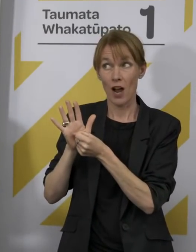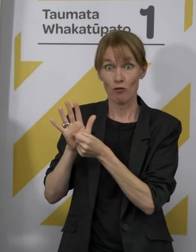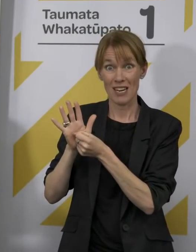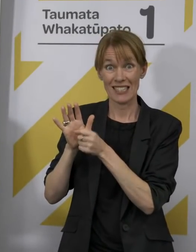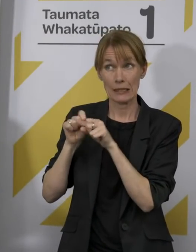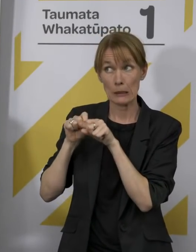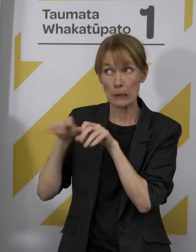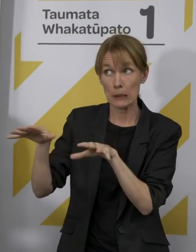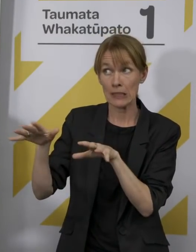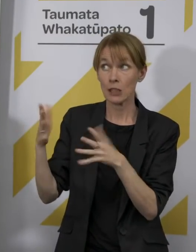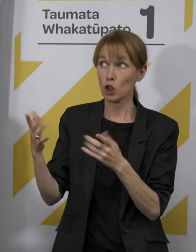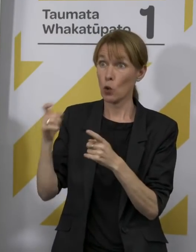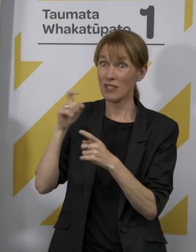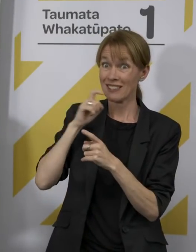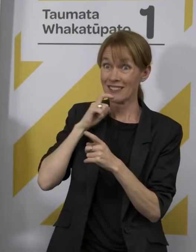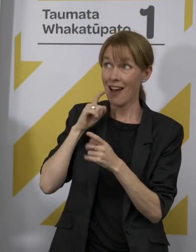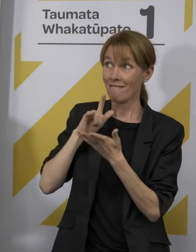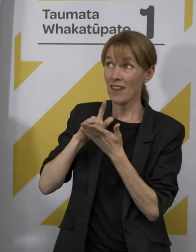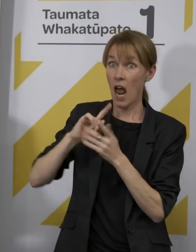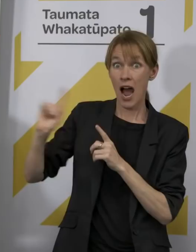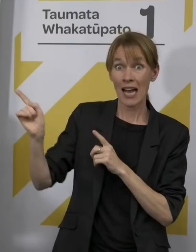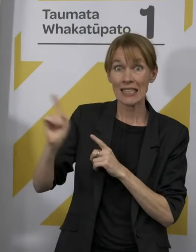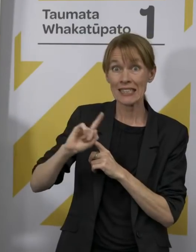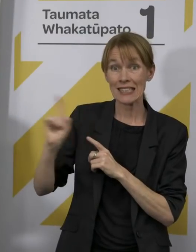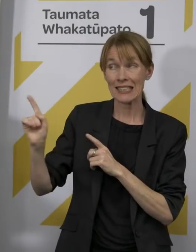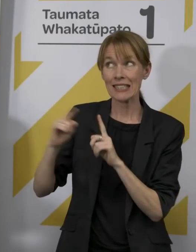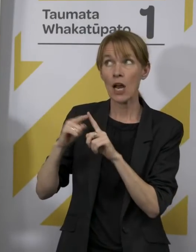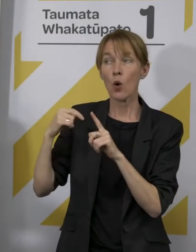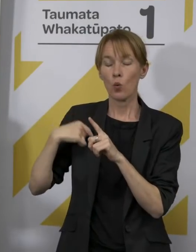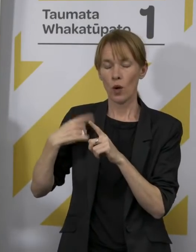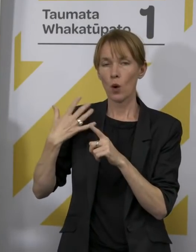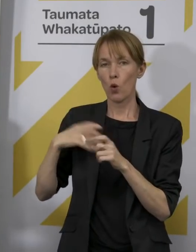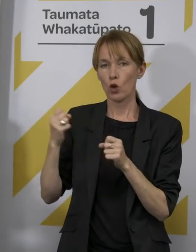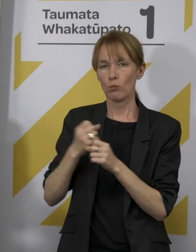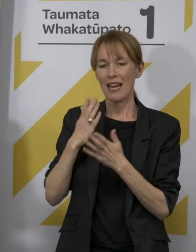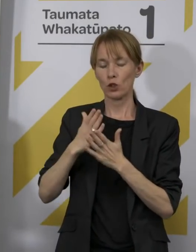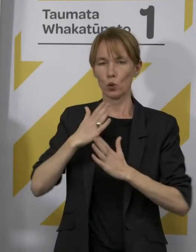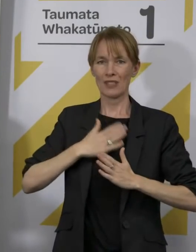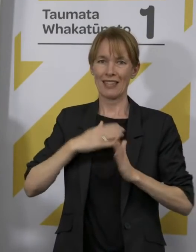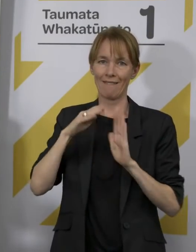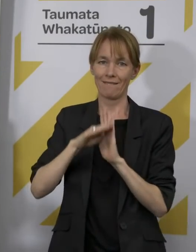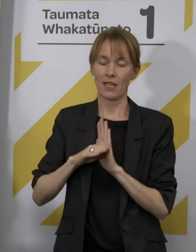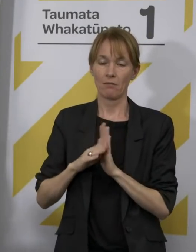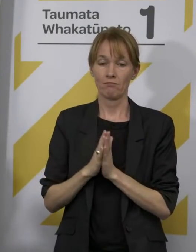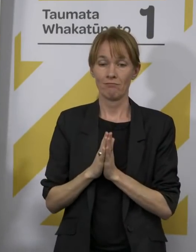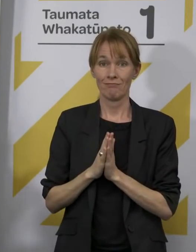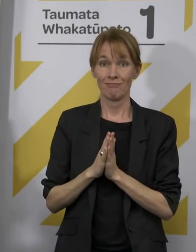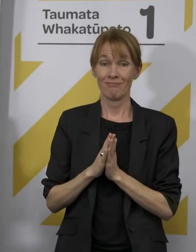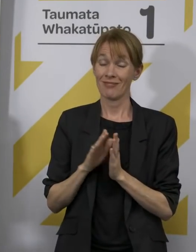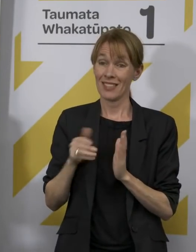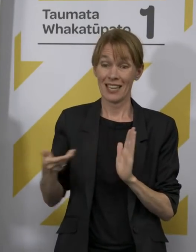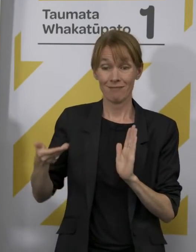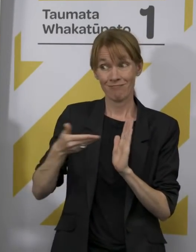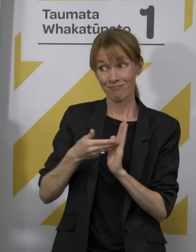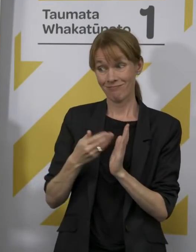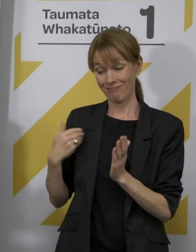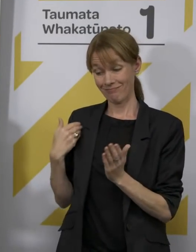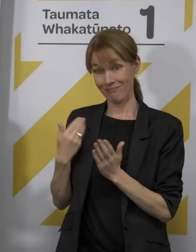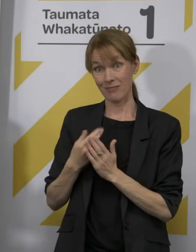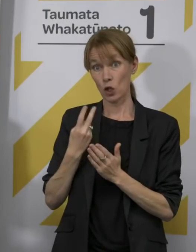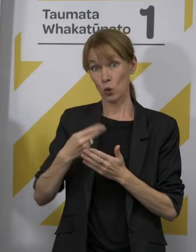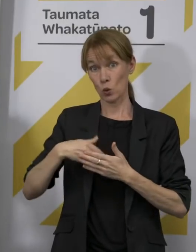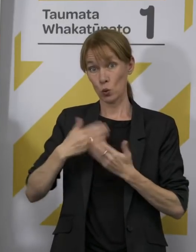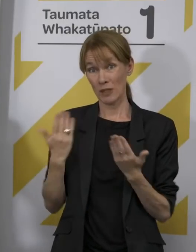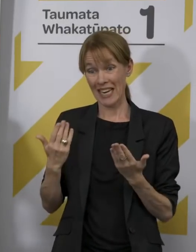return a negative test. We've been talking actively with them over the last 48 hours around Australia, because what's clear is that people are coming